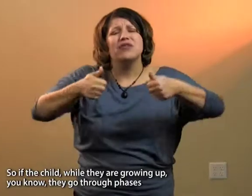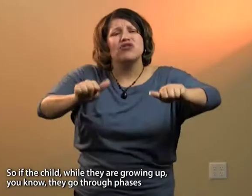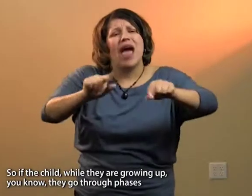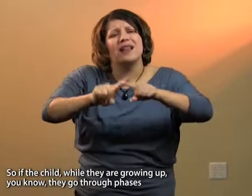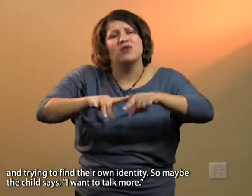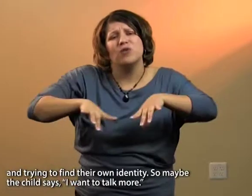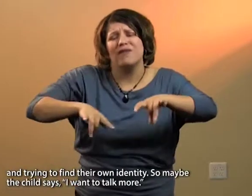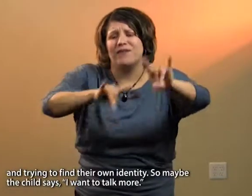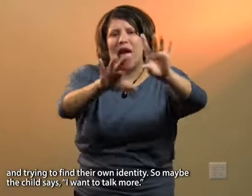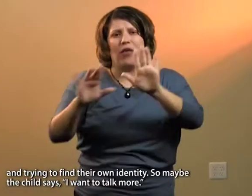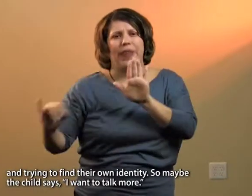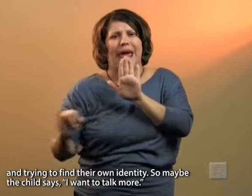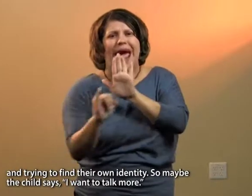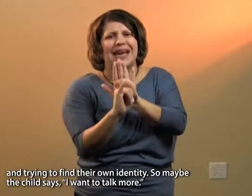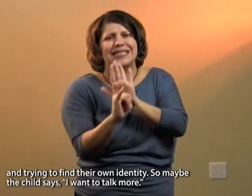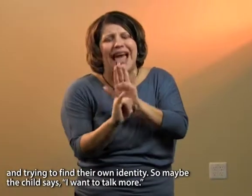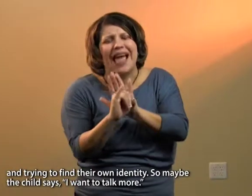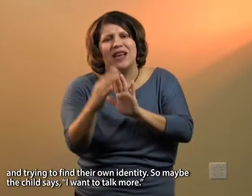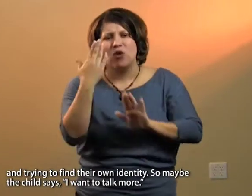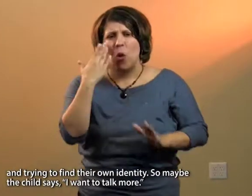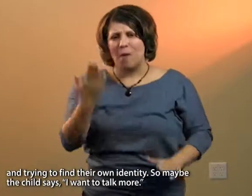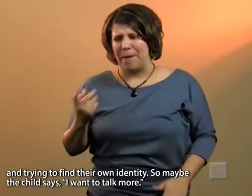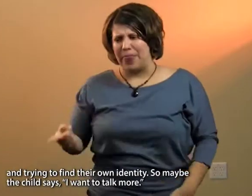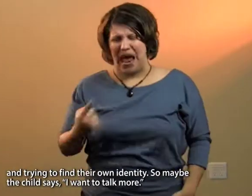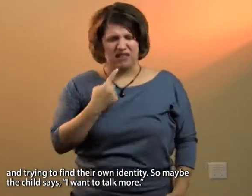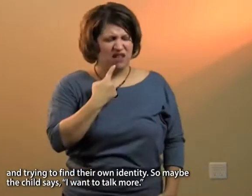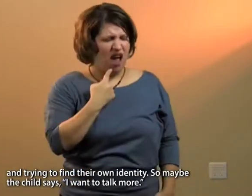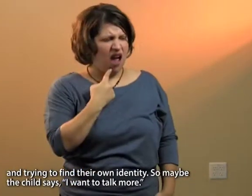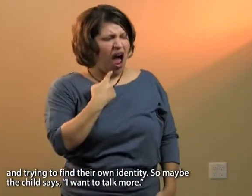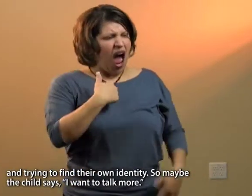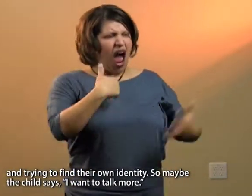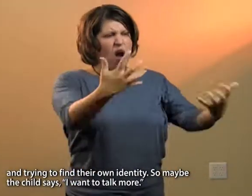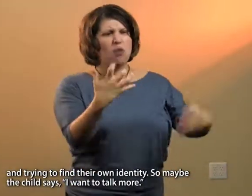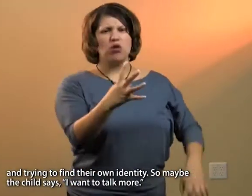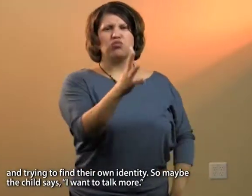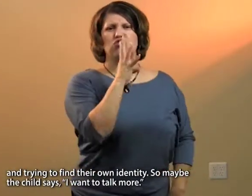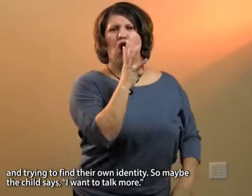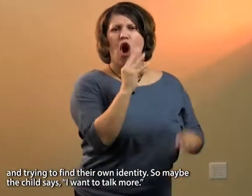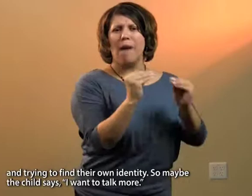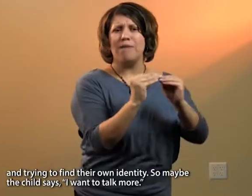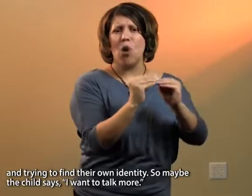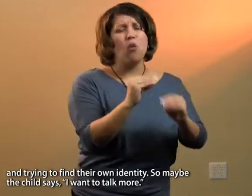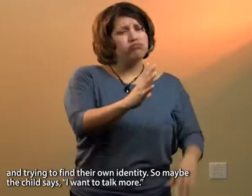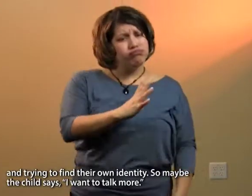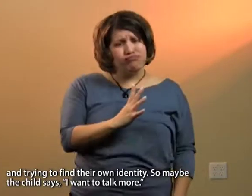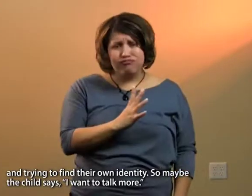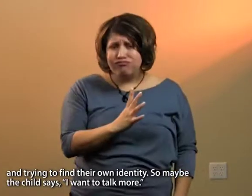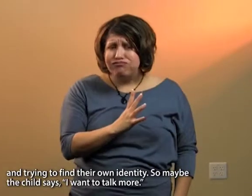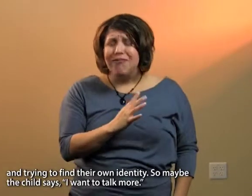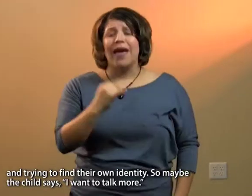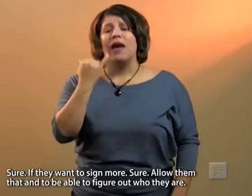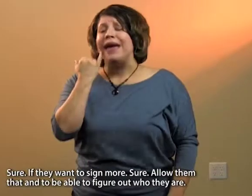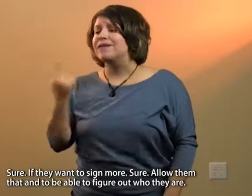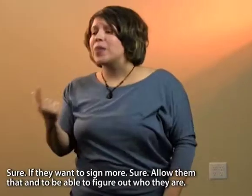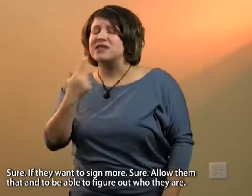phases and trying to find their own identity so maybe the child says i want to talk more sure